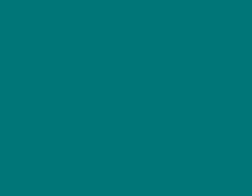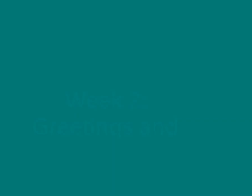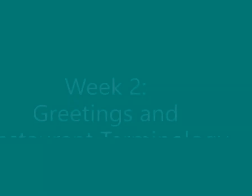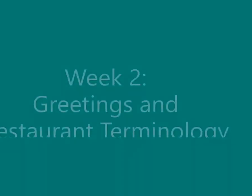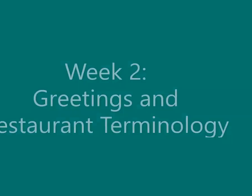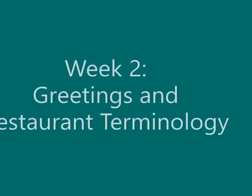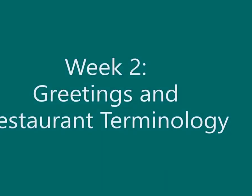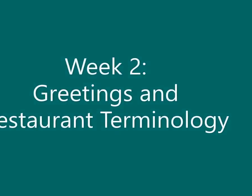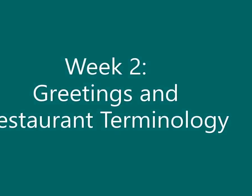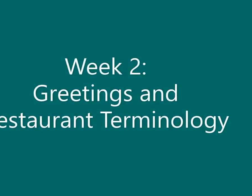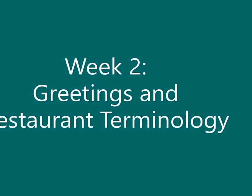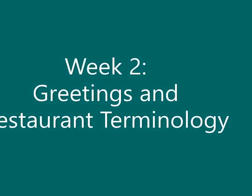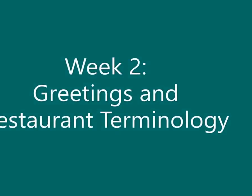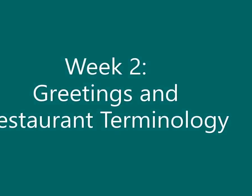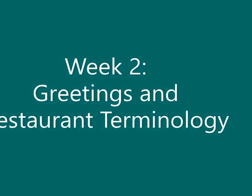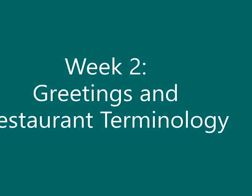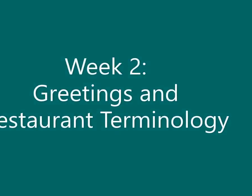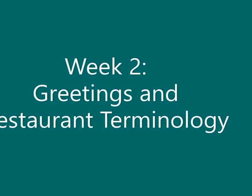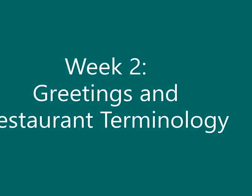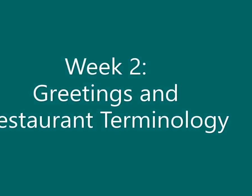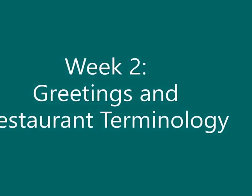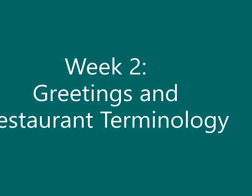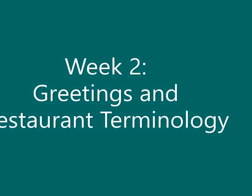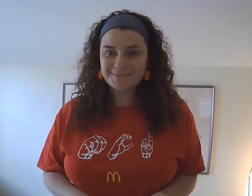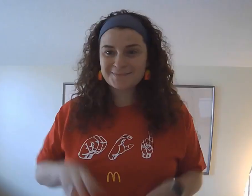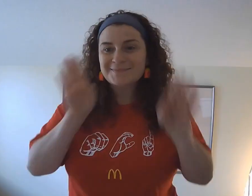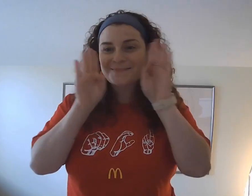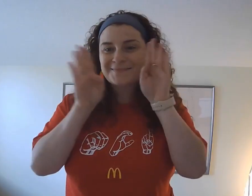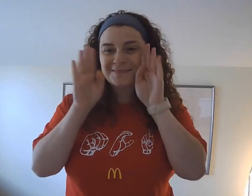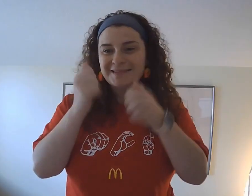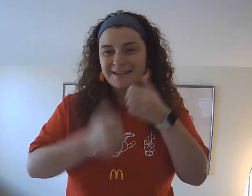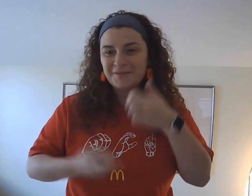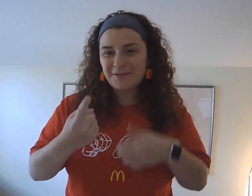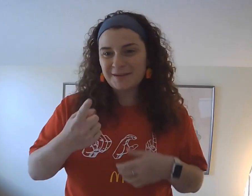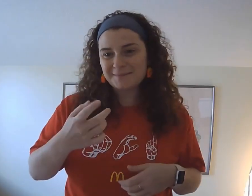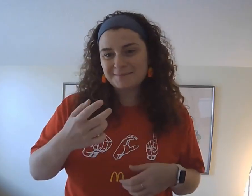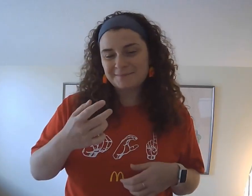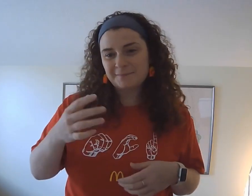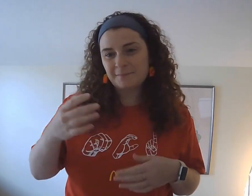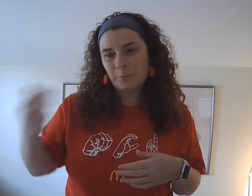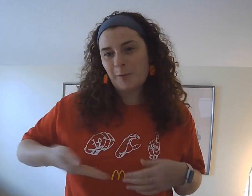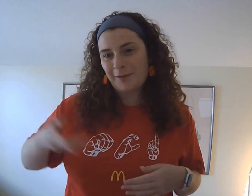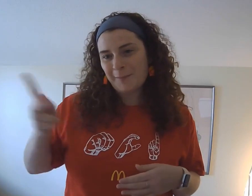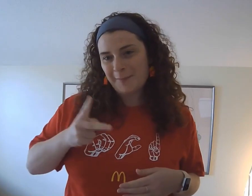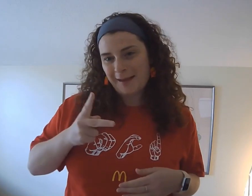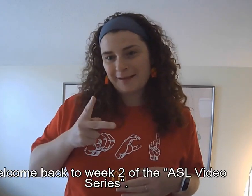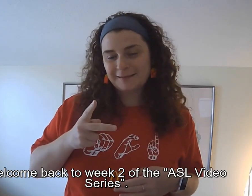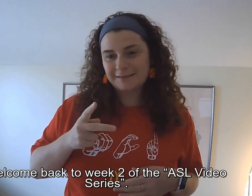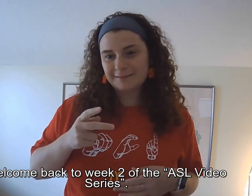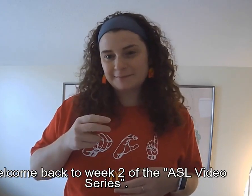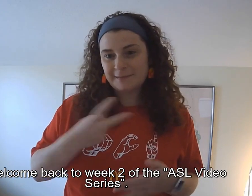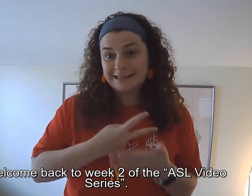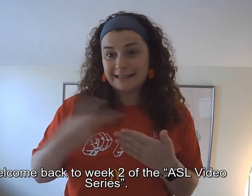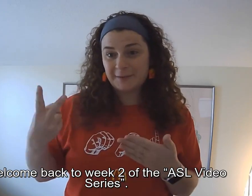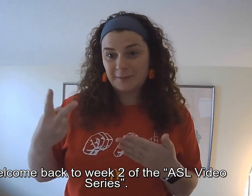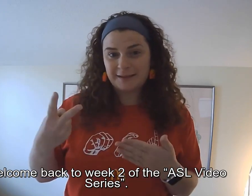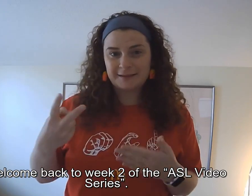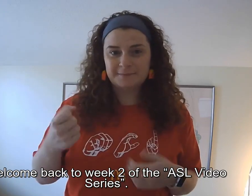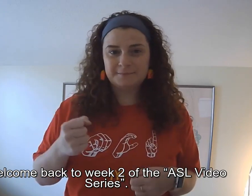Week 2, Greetings in Restaurant Terminology. Hey everyone, welcome back to week